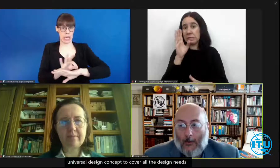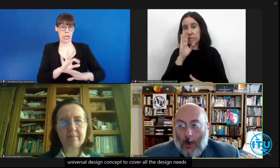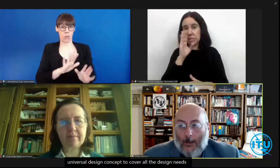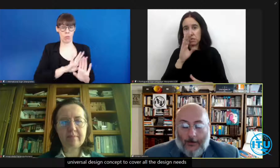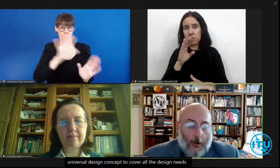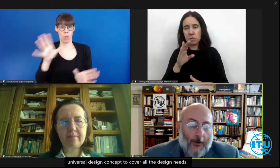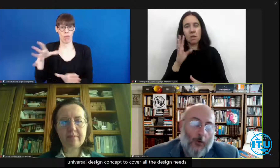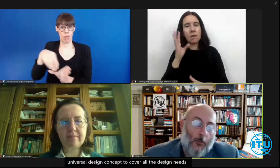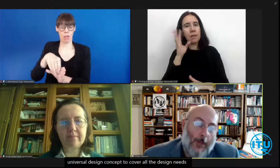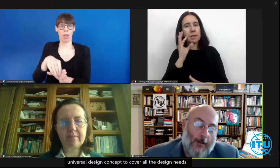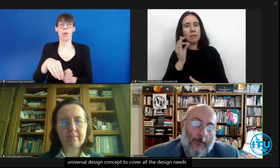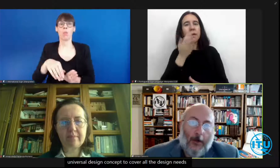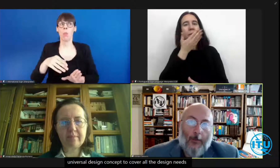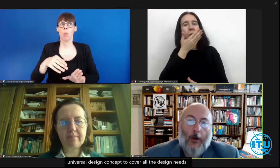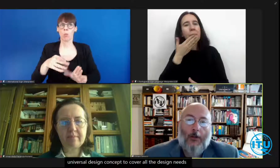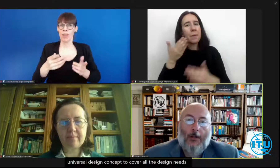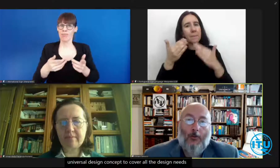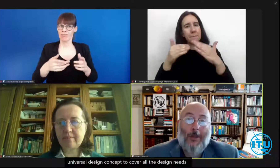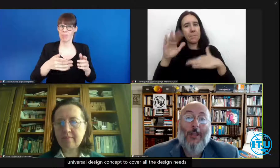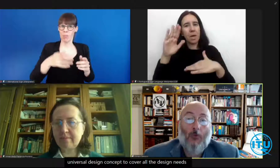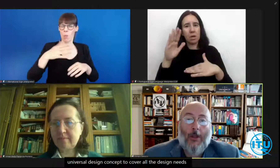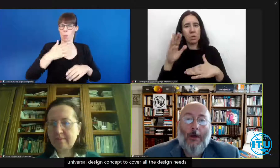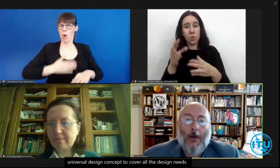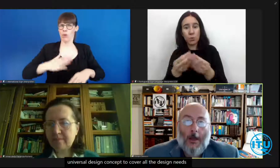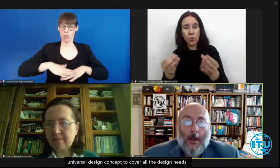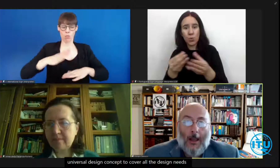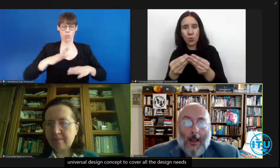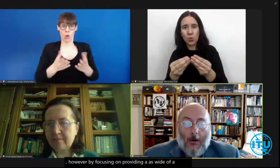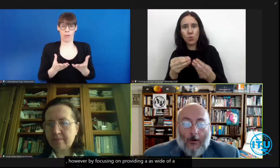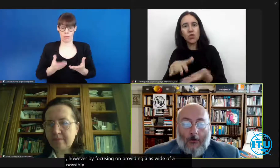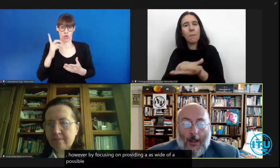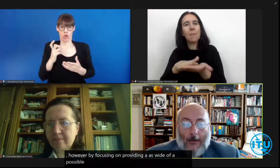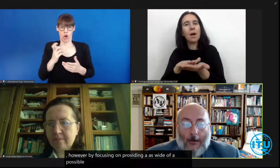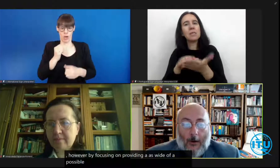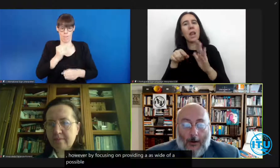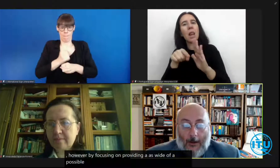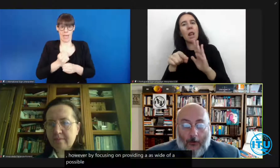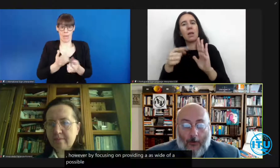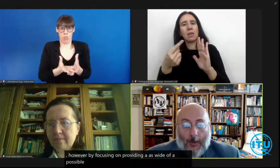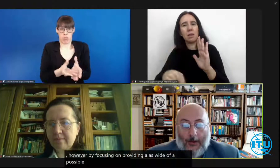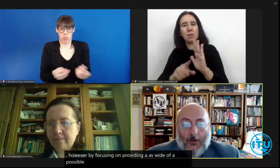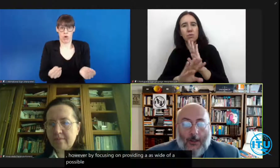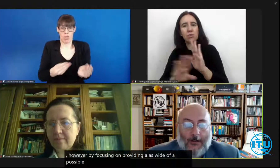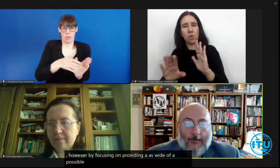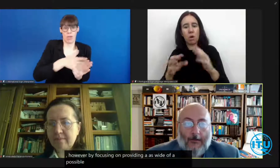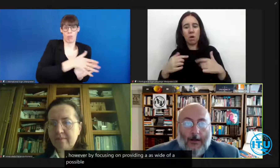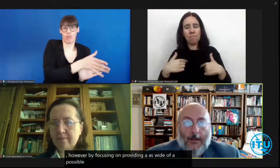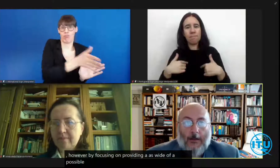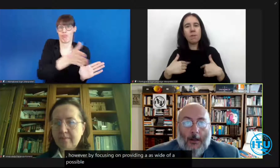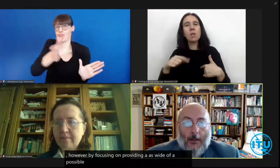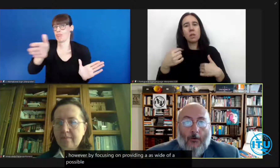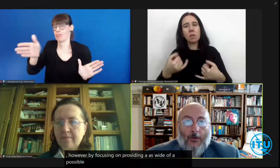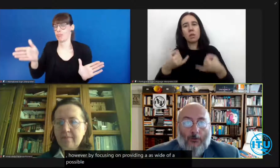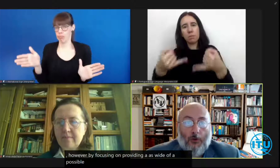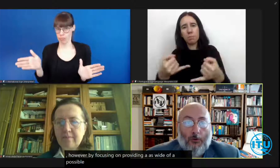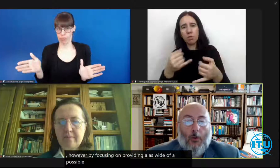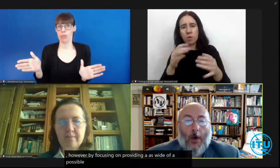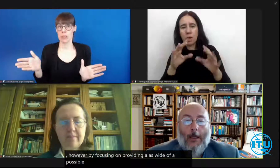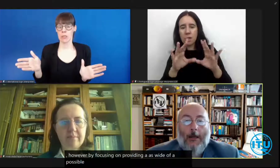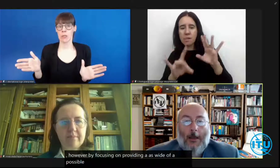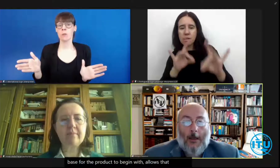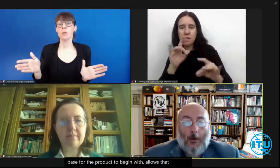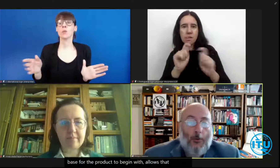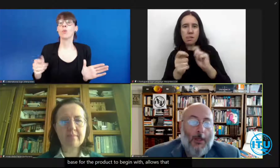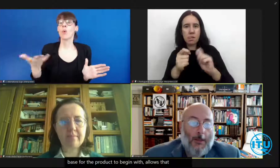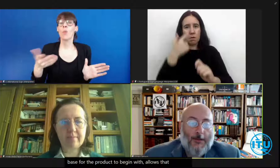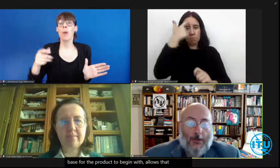a widest possible base for the product to begin with, allows that the customization that certain users will